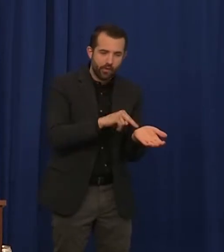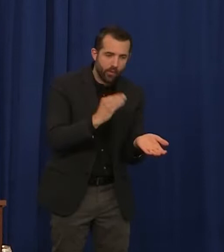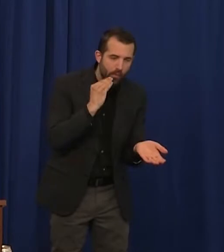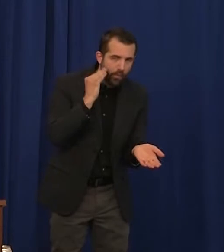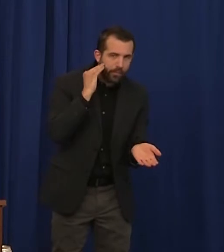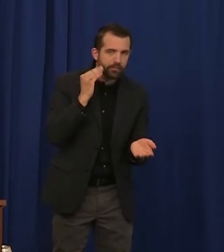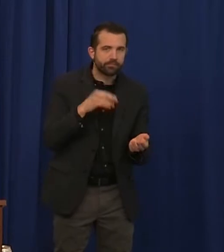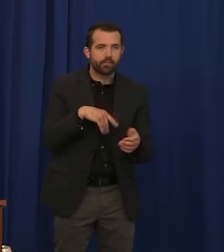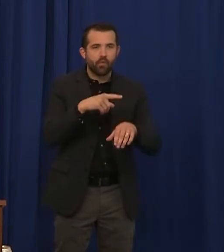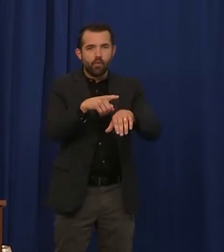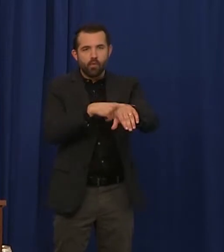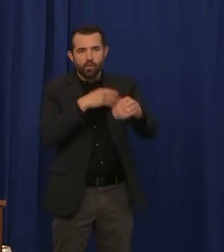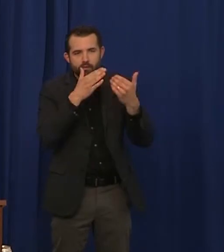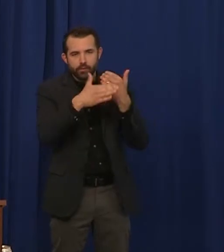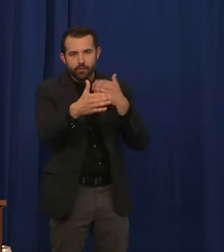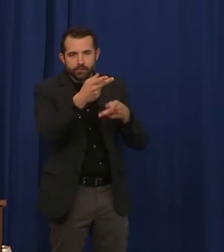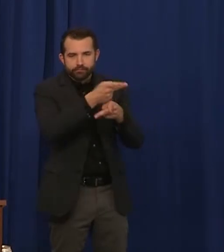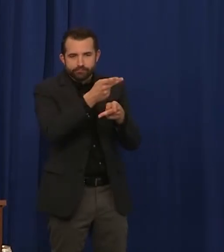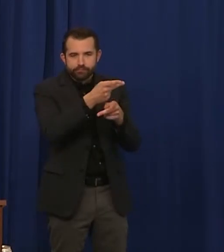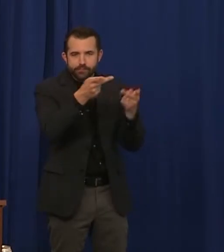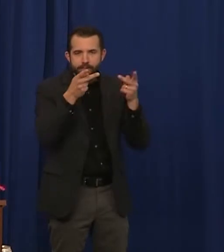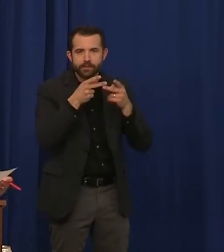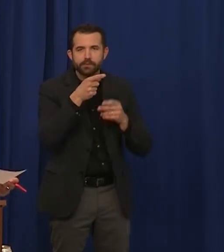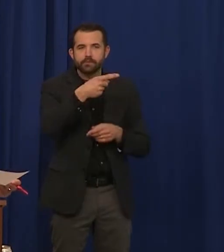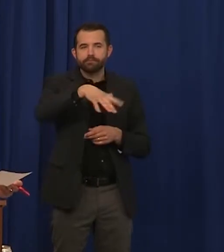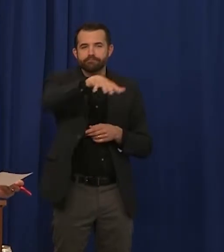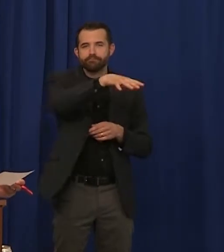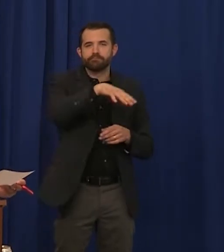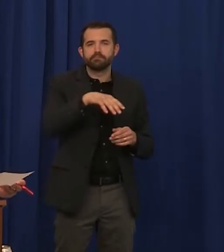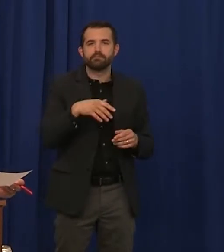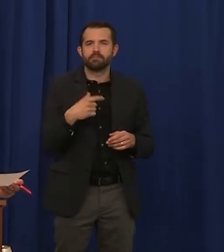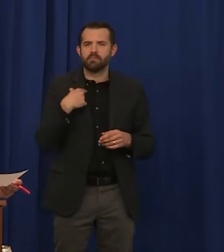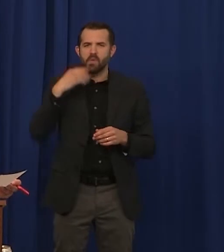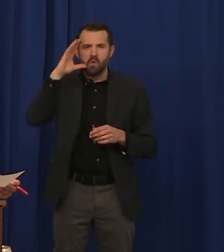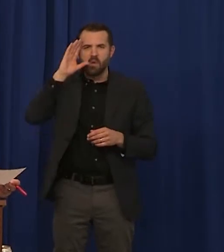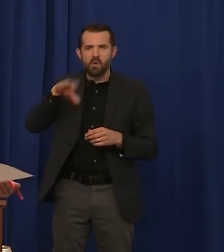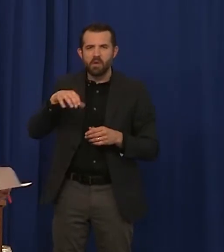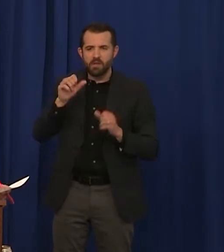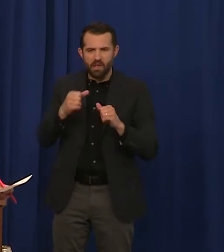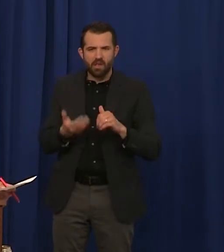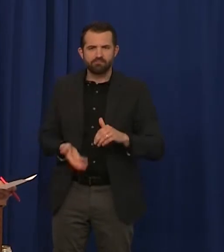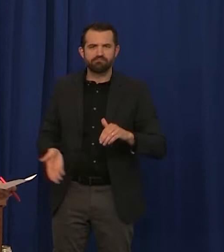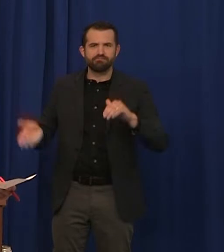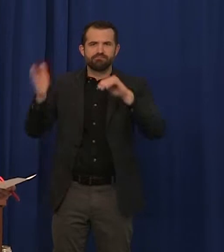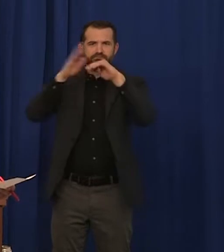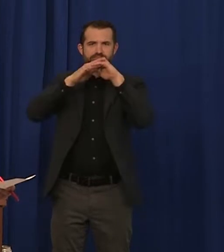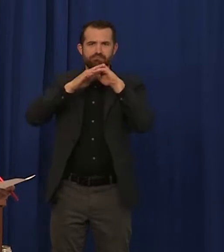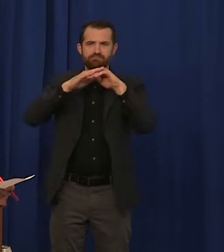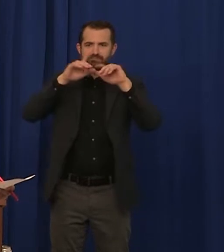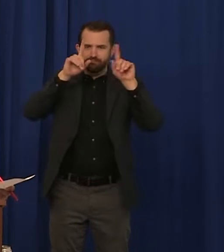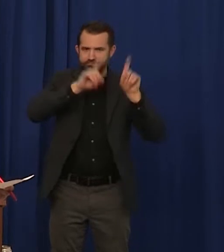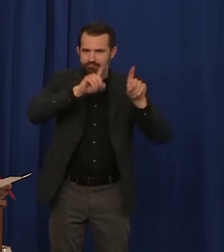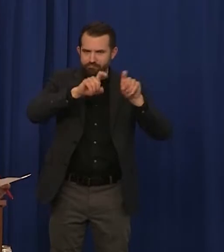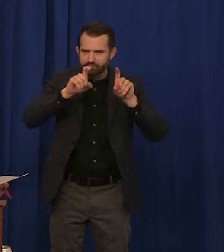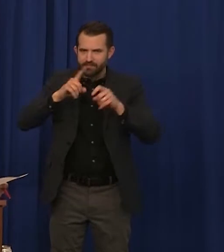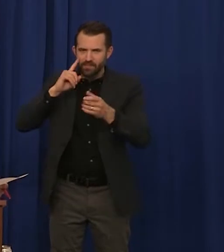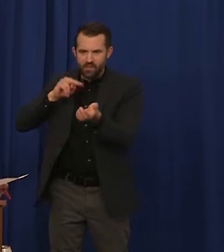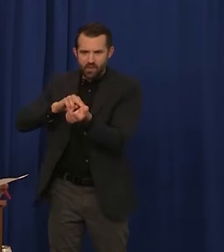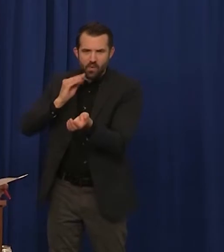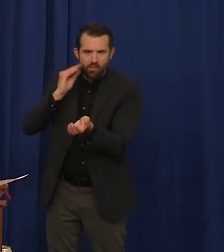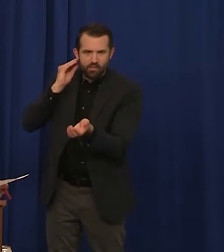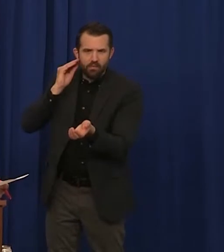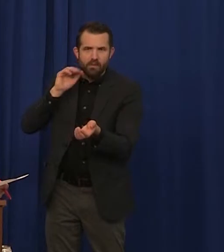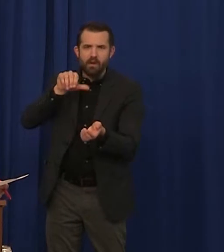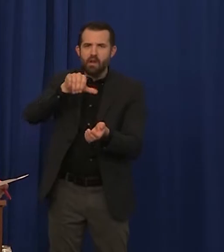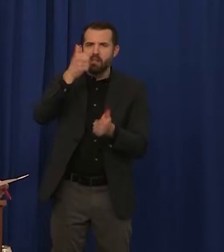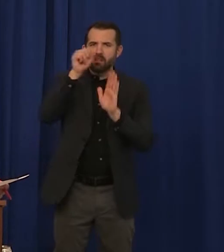quick to implement elevate testing at nursing homes to Tier 1 priority, while other states were a little bit slow to do that. But it